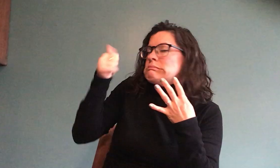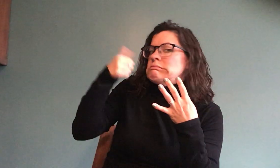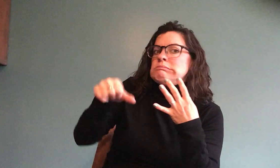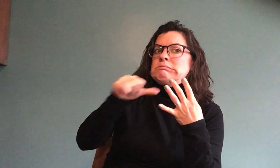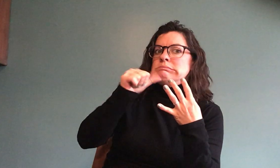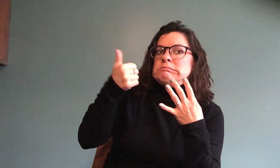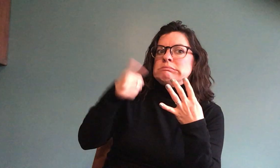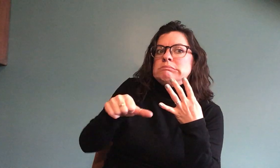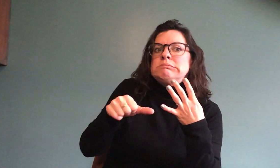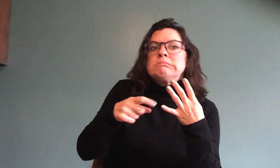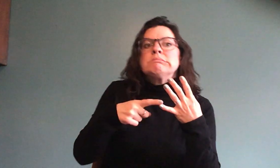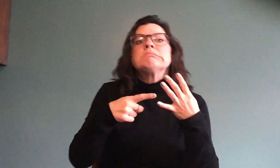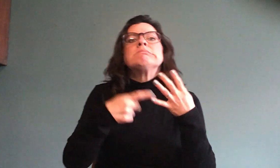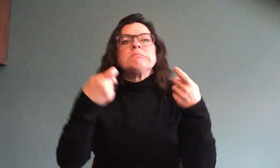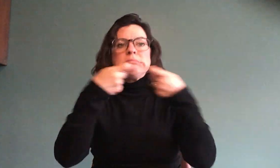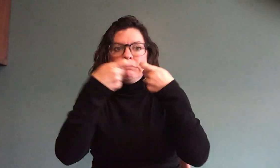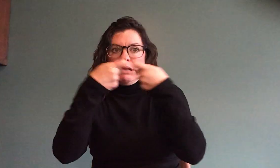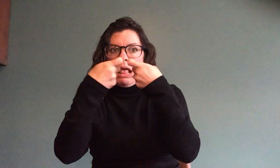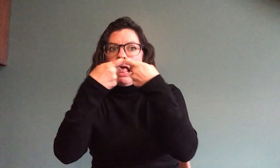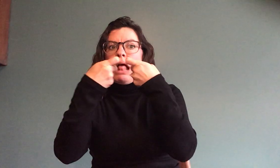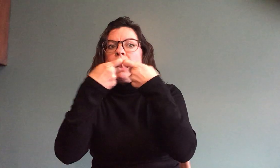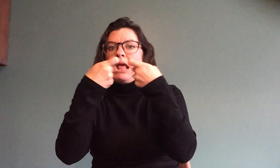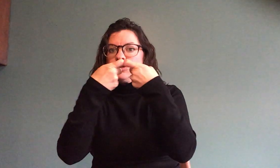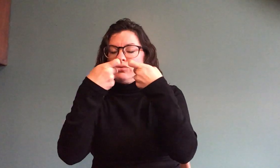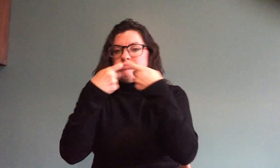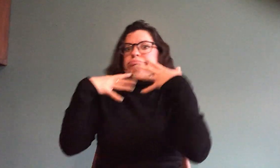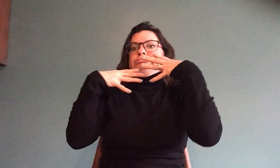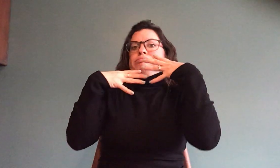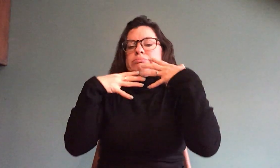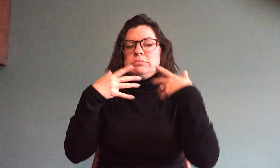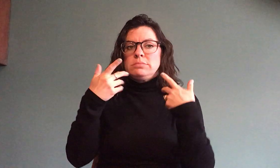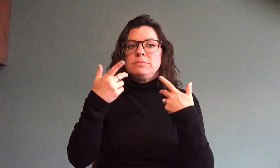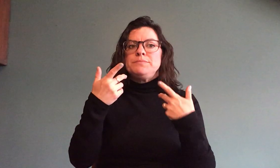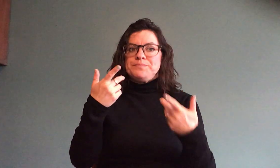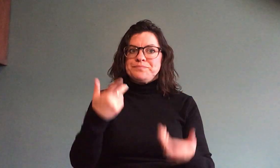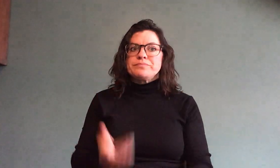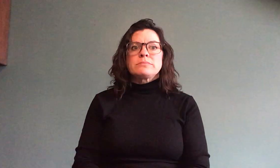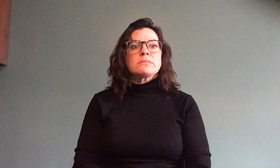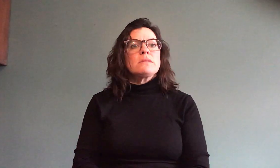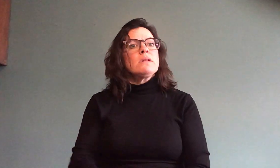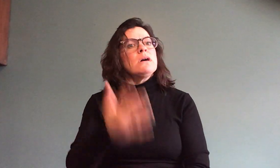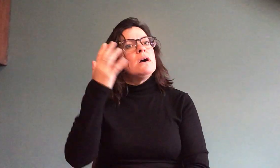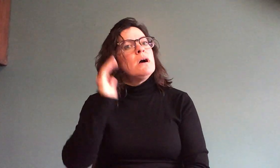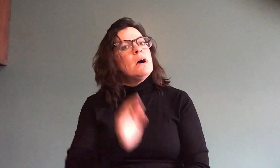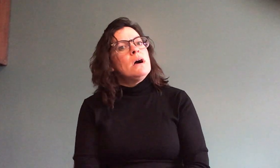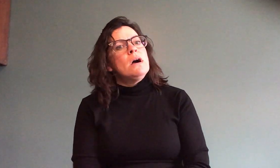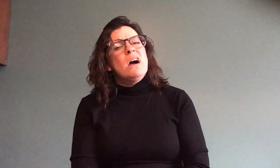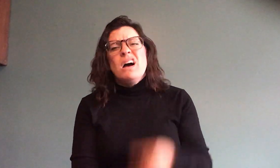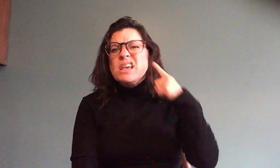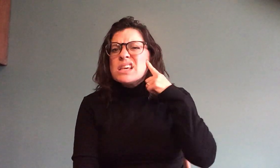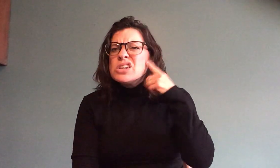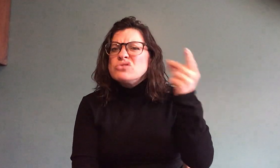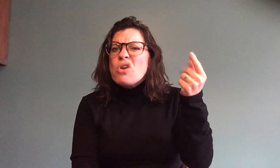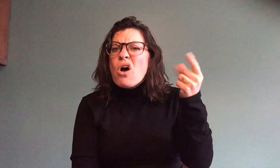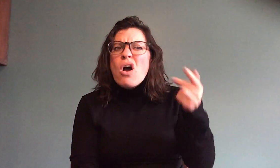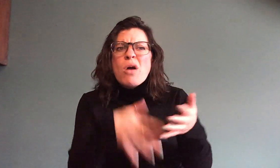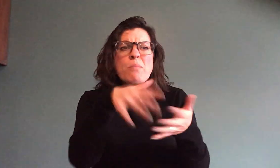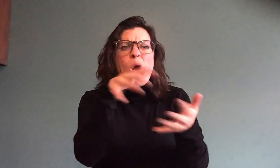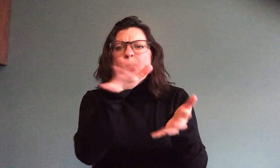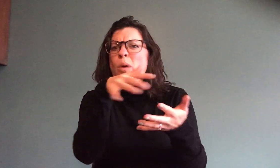yeah. Yeah. Okay, who didn't walk their dog? I hear the dog barking. Somebody didn't walk their dog today. Shame on you. Go out and walk that